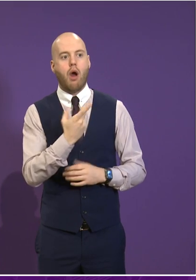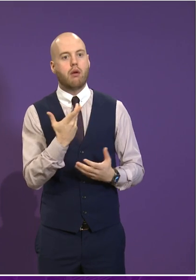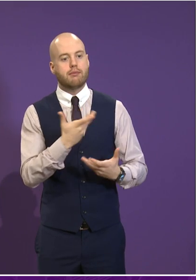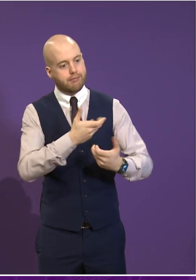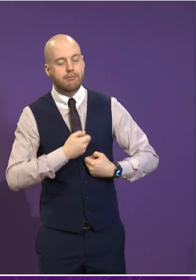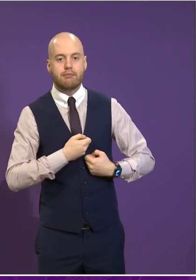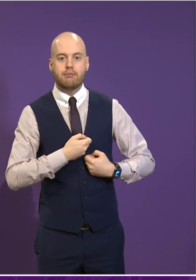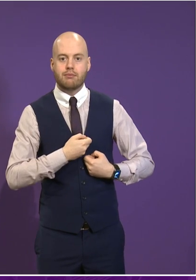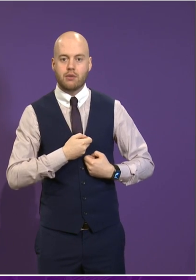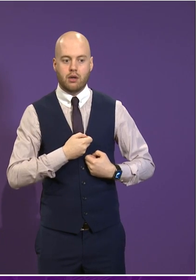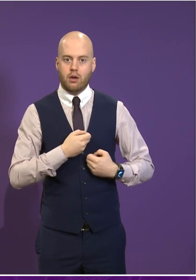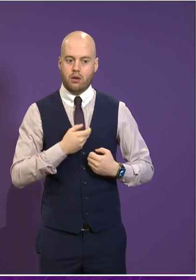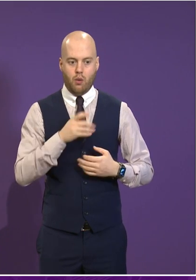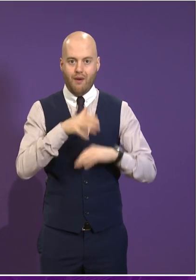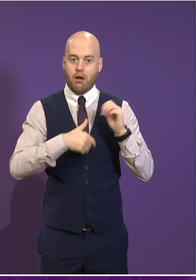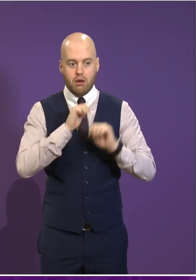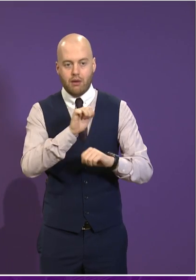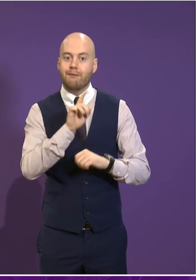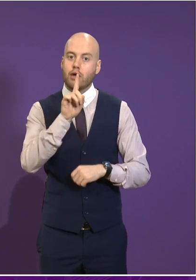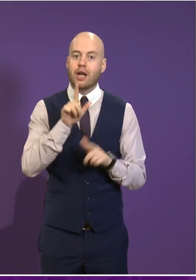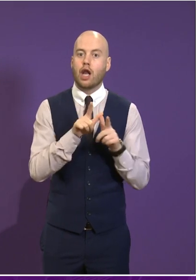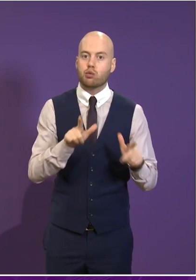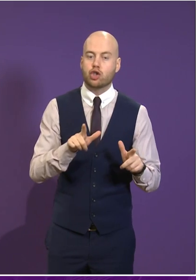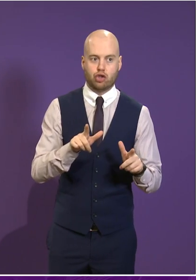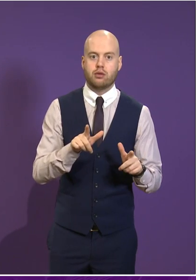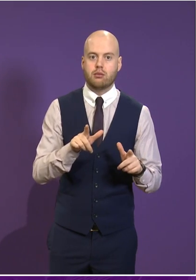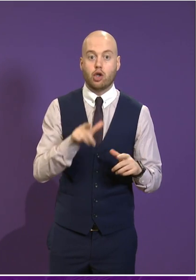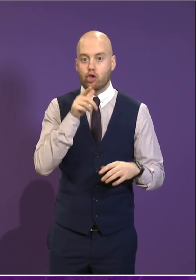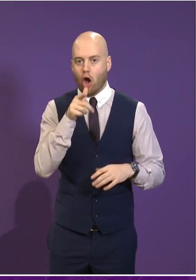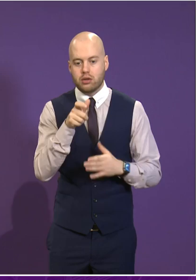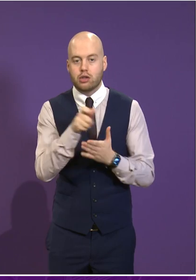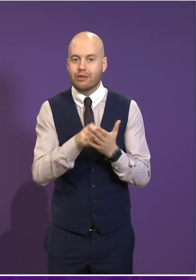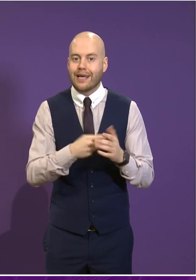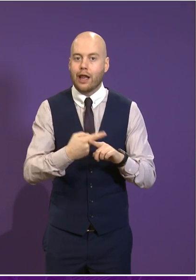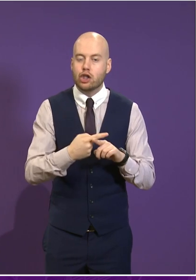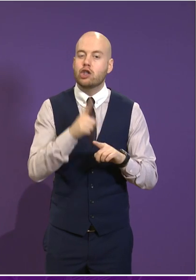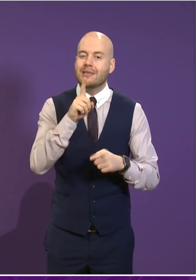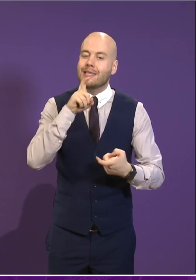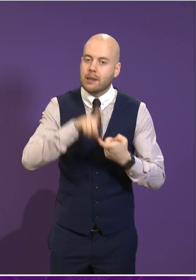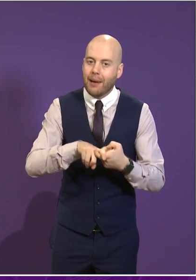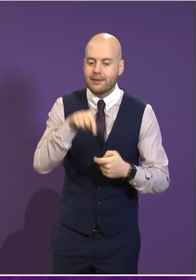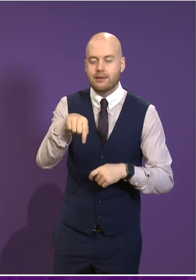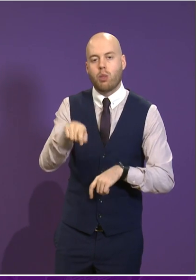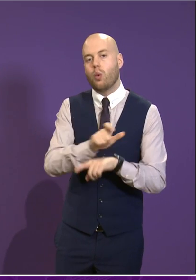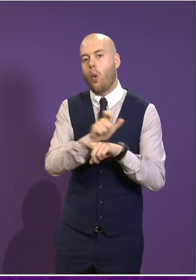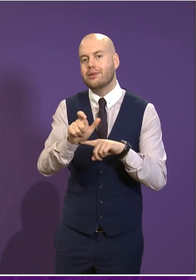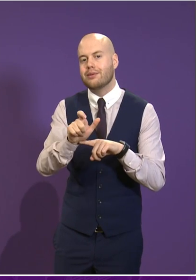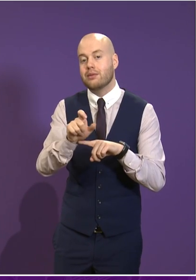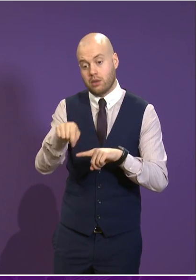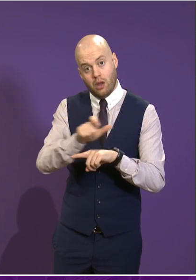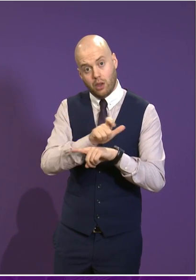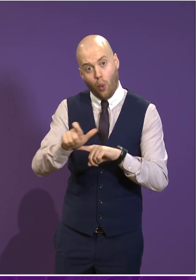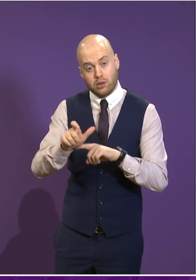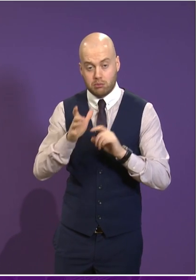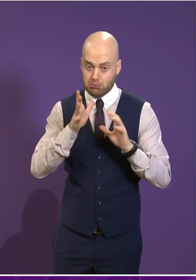that doesn't include written English, but the course requires written English, then we need to take decisions about, well,